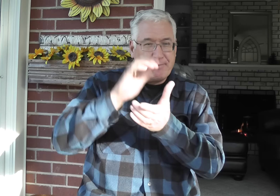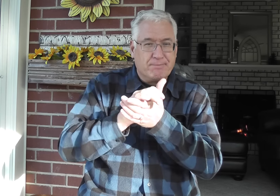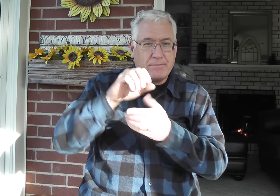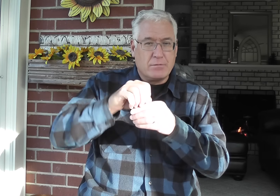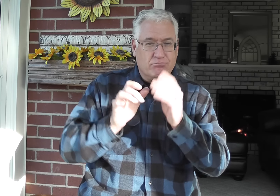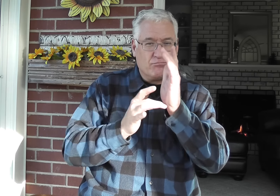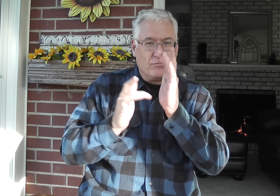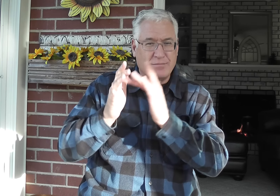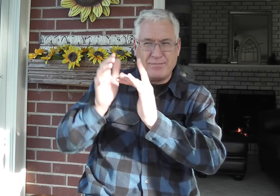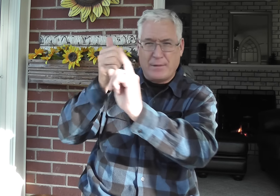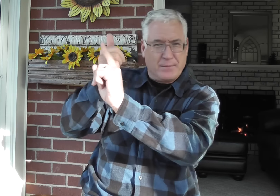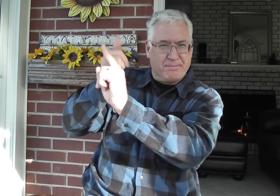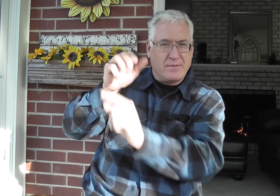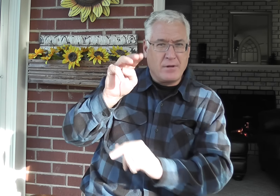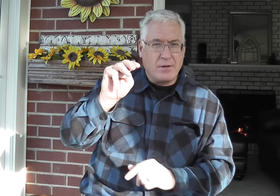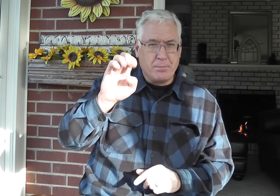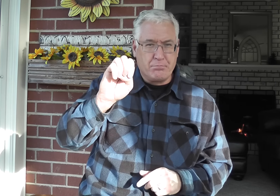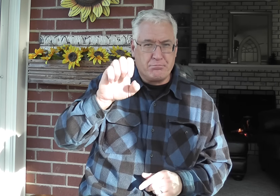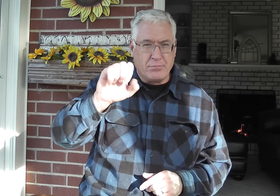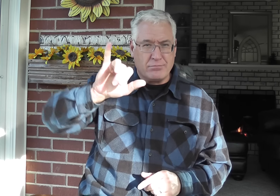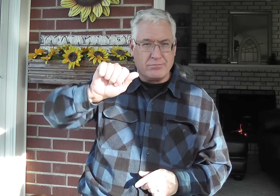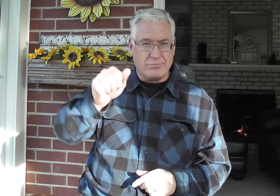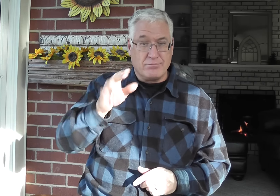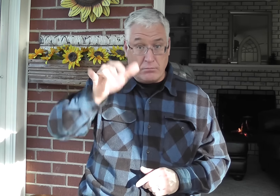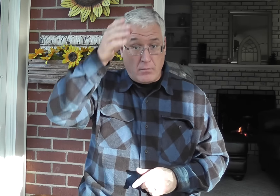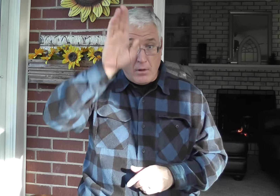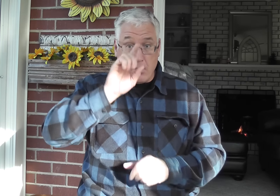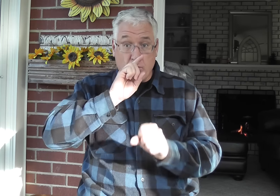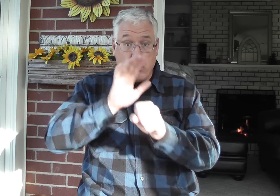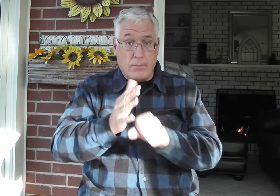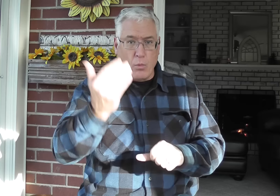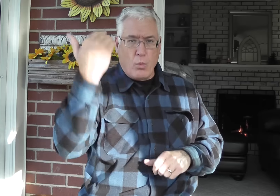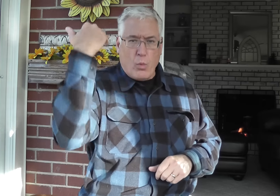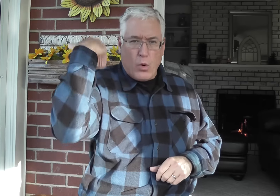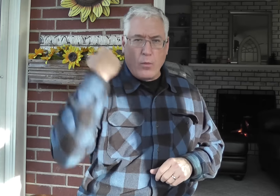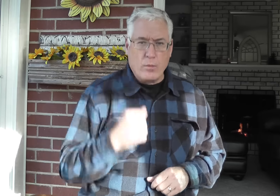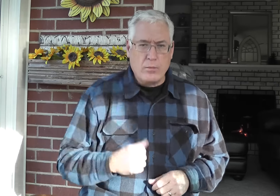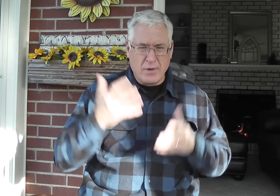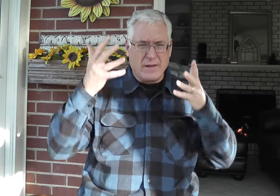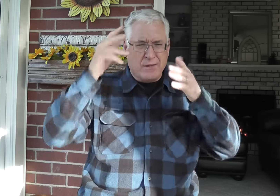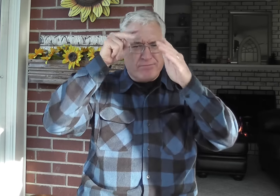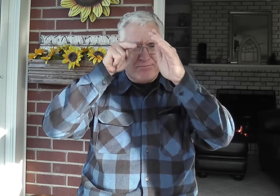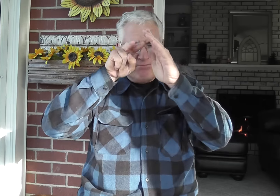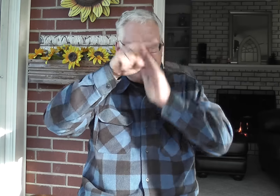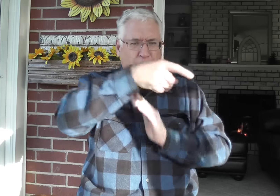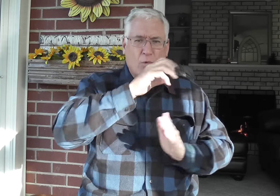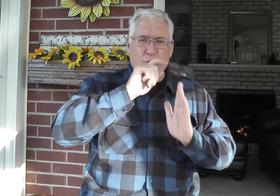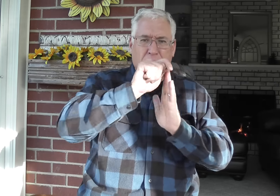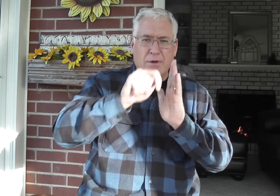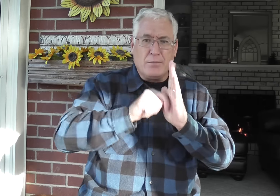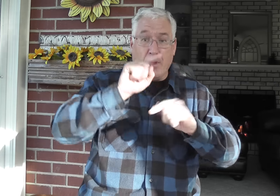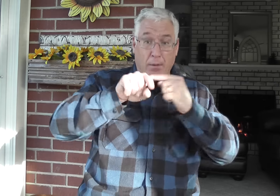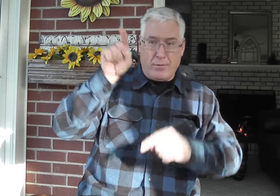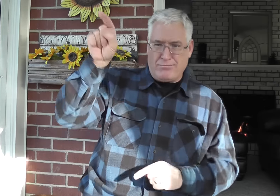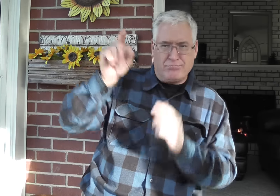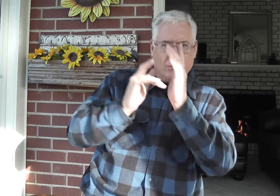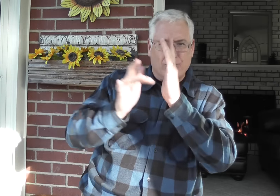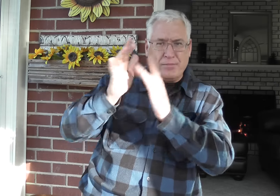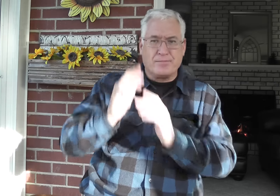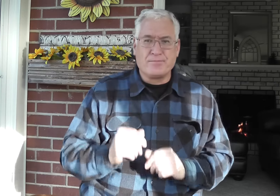Because they did not believe in Jesus as the Messiah, who was promised long ago and foresaw by the prophets